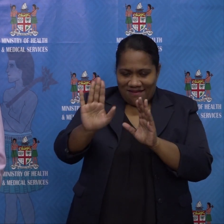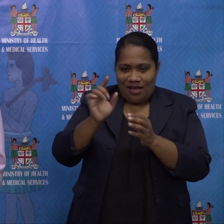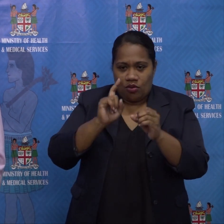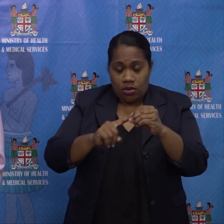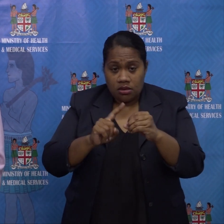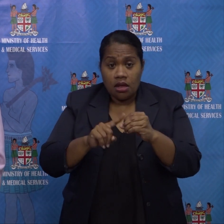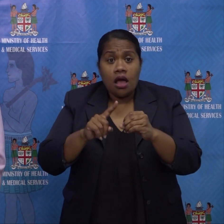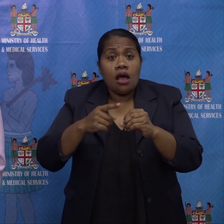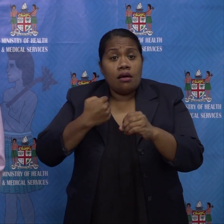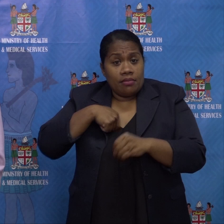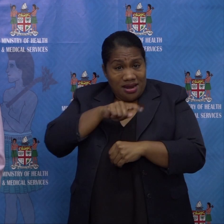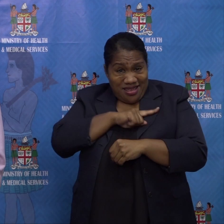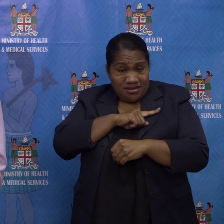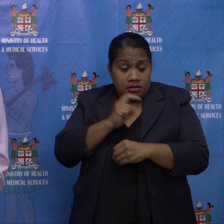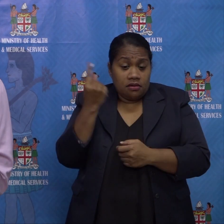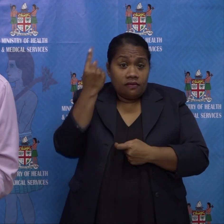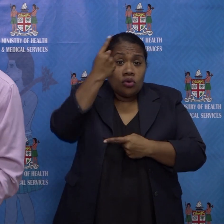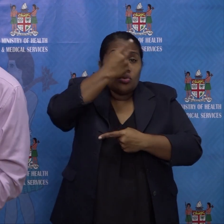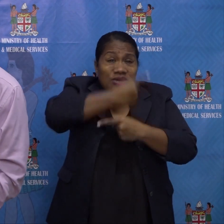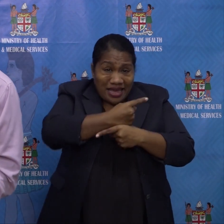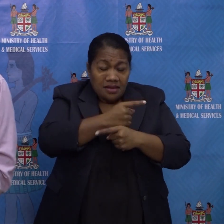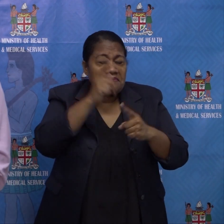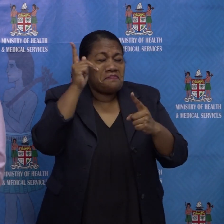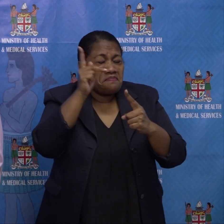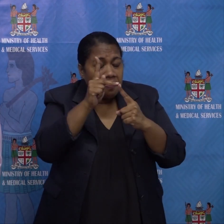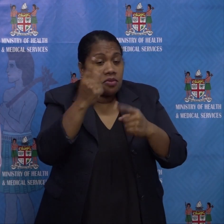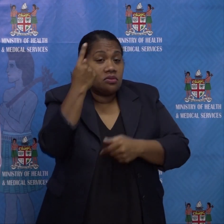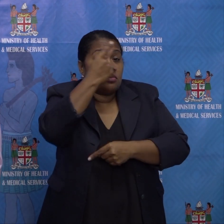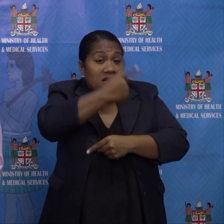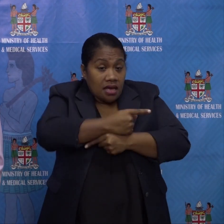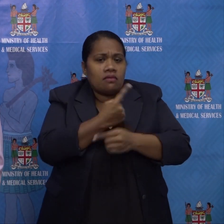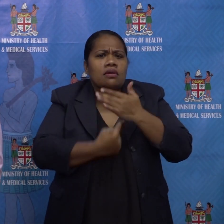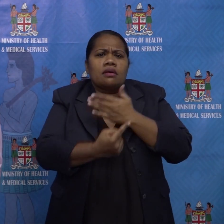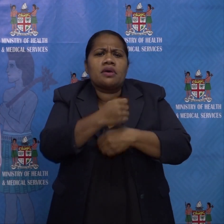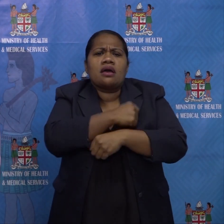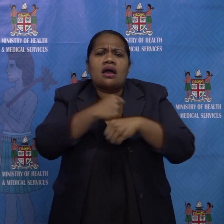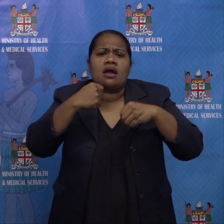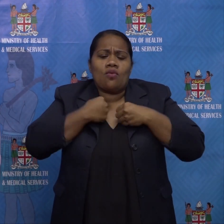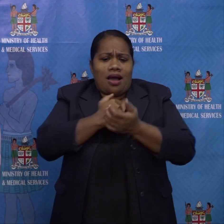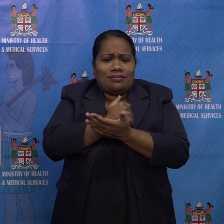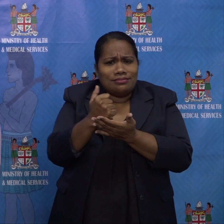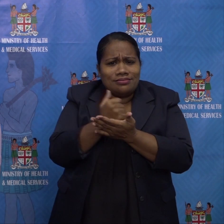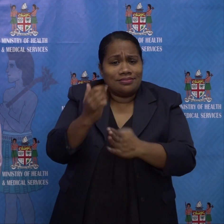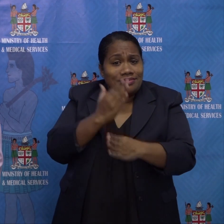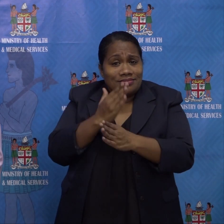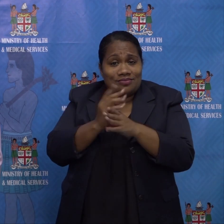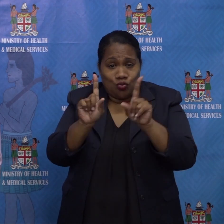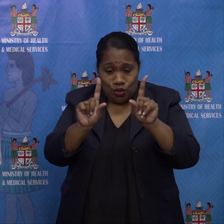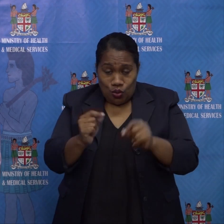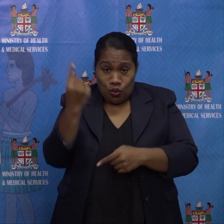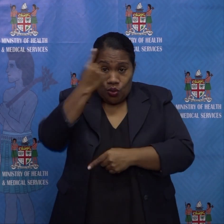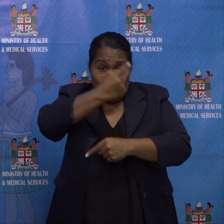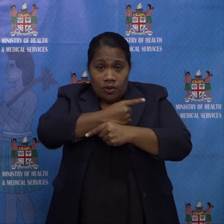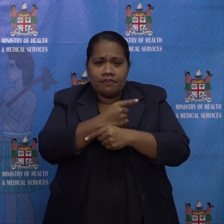us, just for tonight, for the purposes of tonight, and our response and the actions that we are doing tonight, that's not a